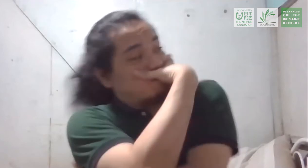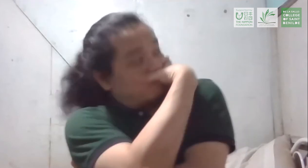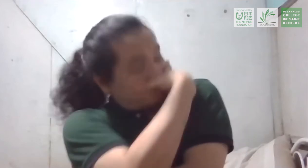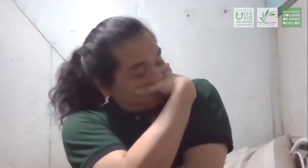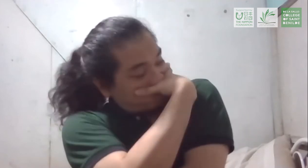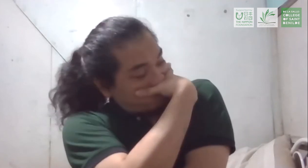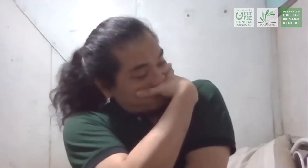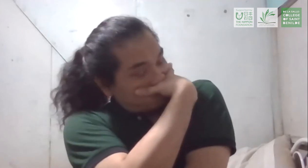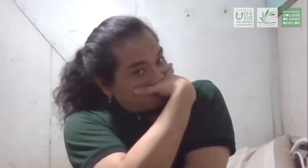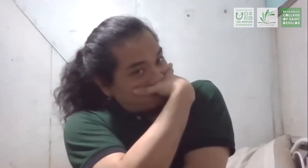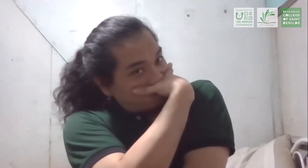So